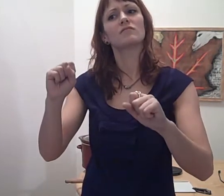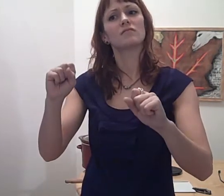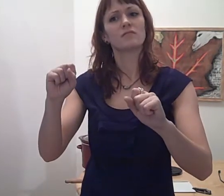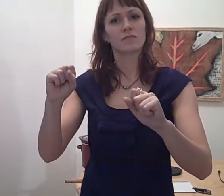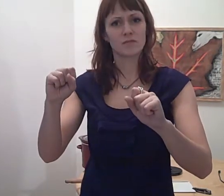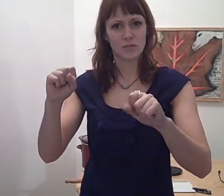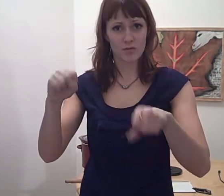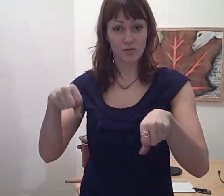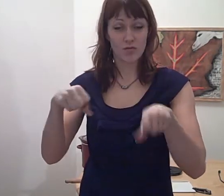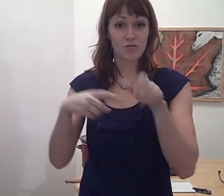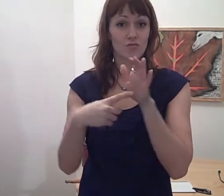which you can see through.